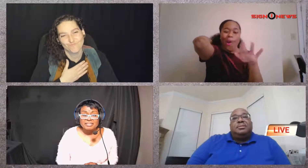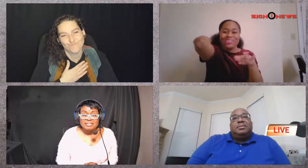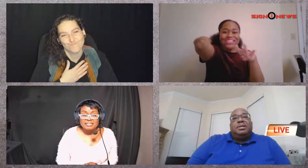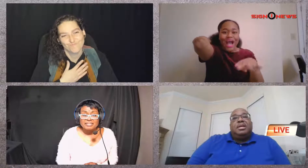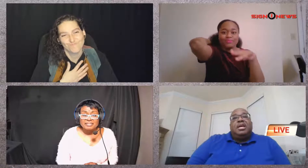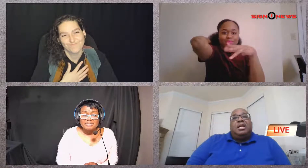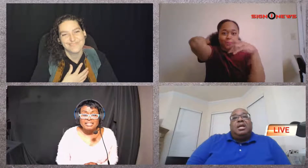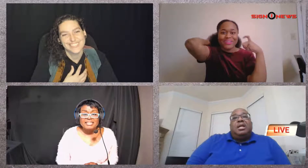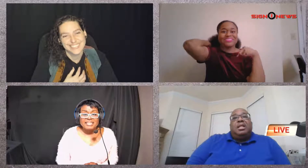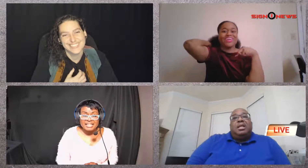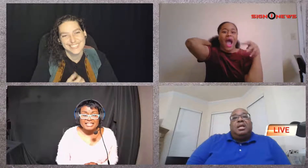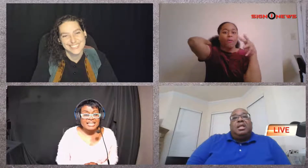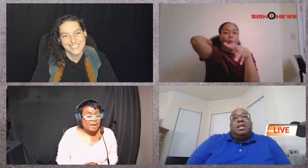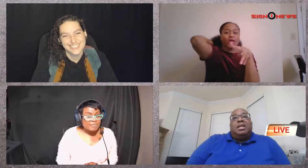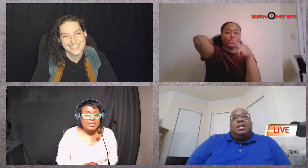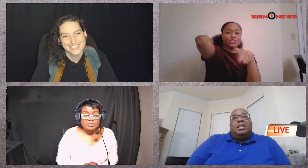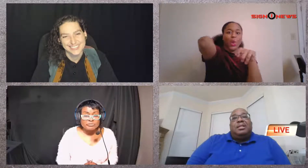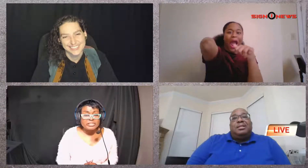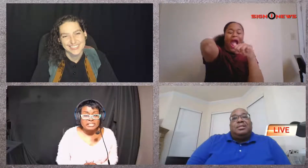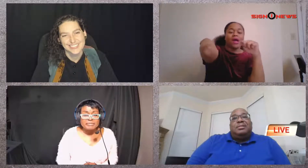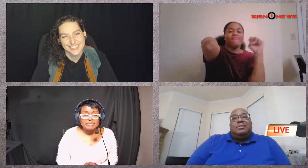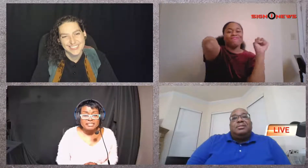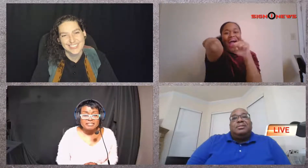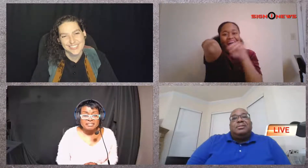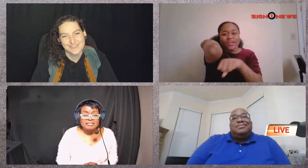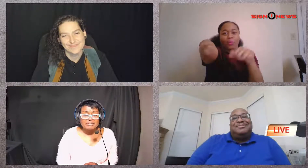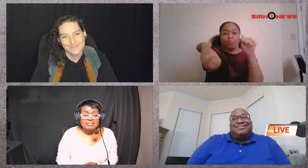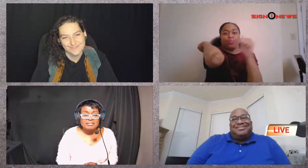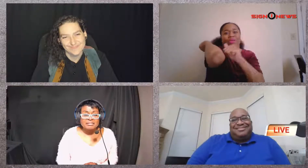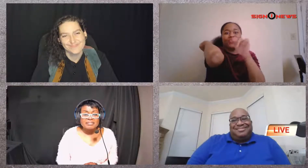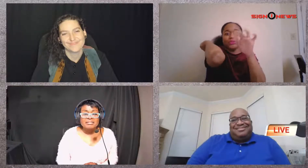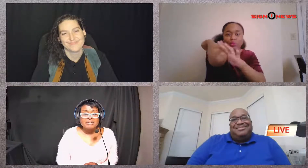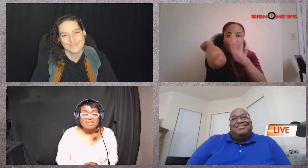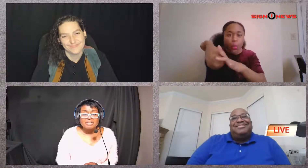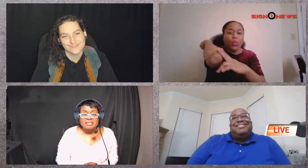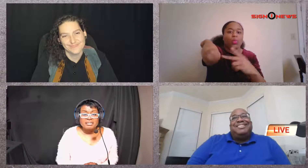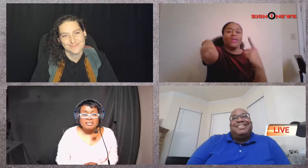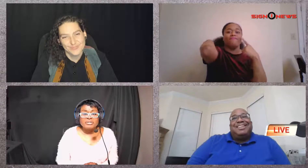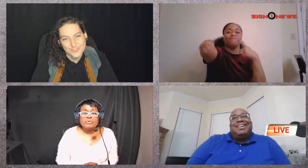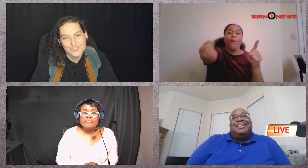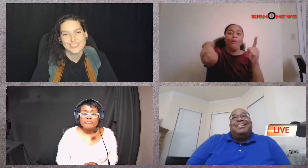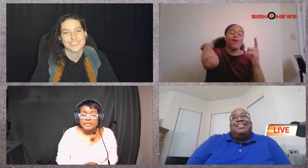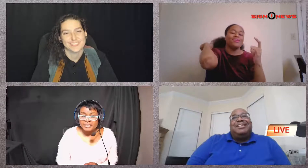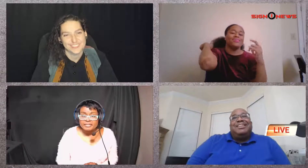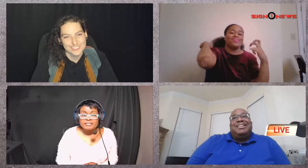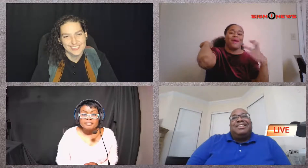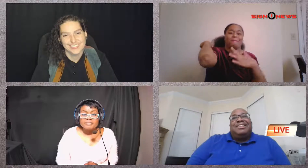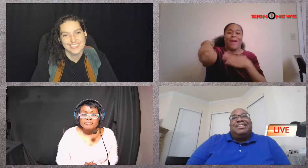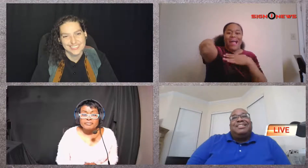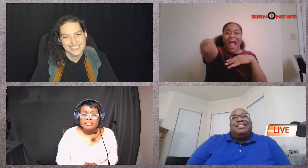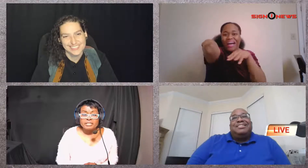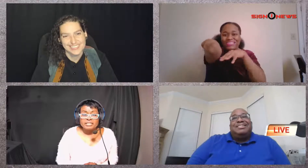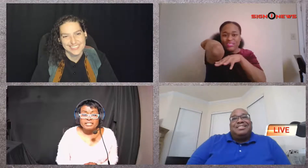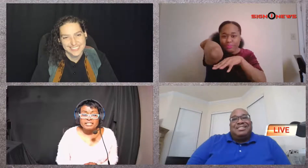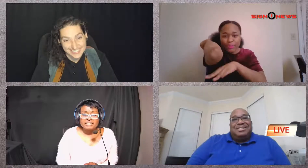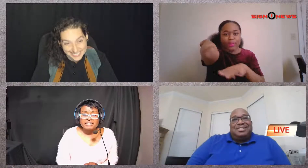And that's how I followed your footsteps. You will fight